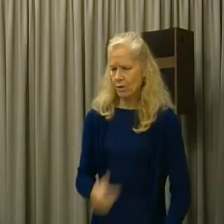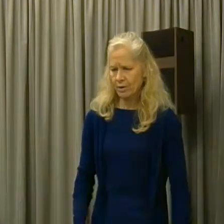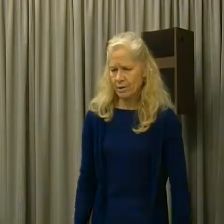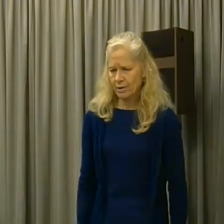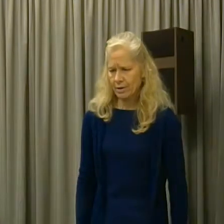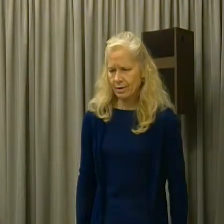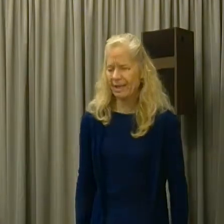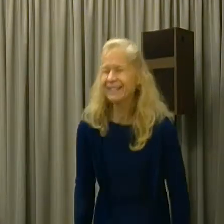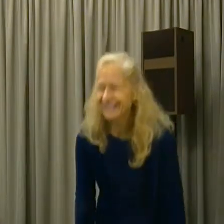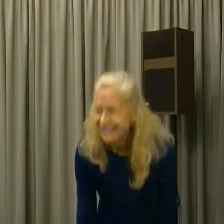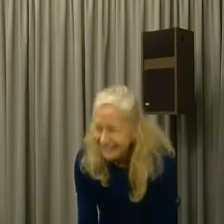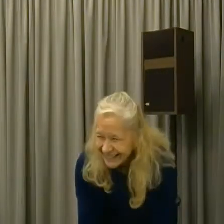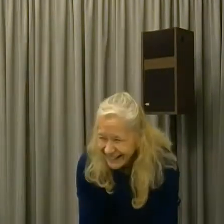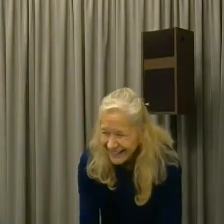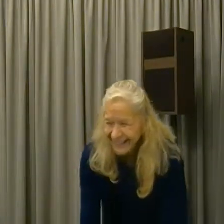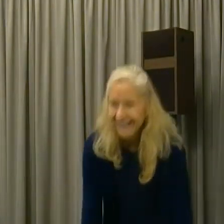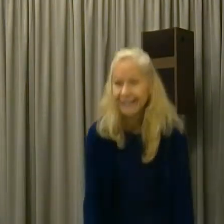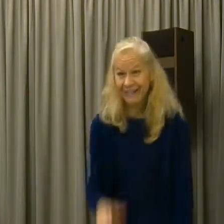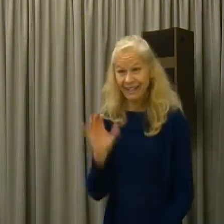Now, isn't that helpful?